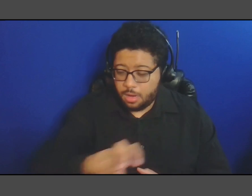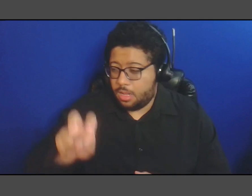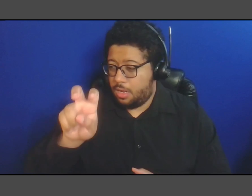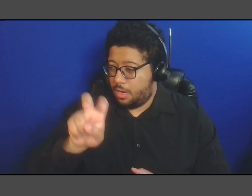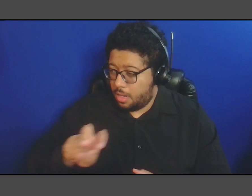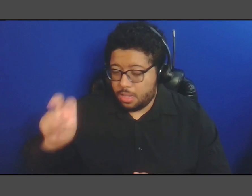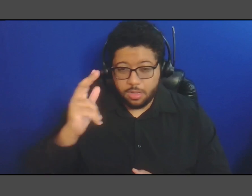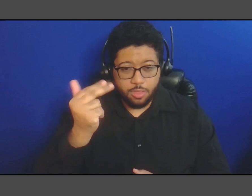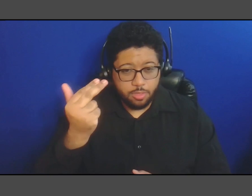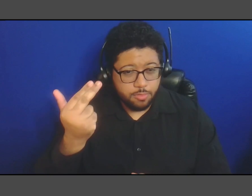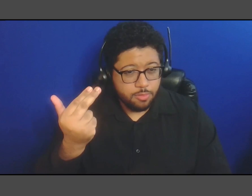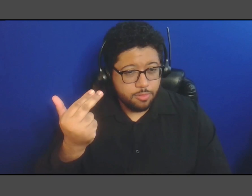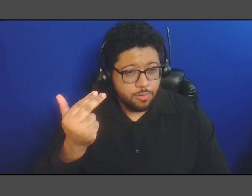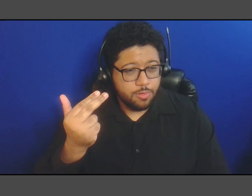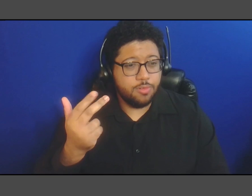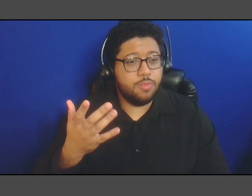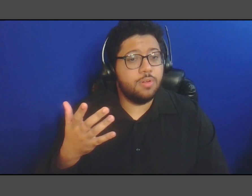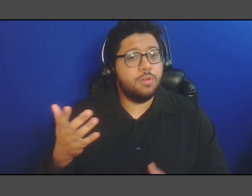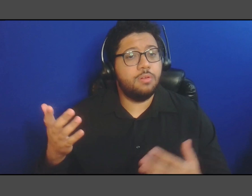we heard